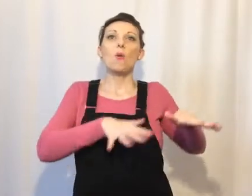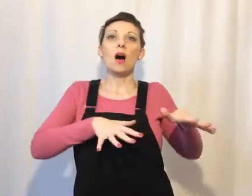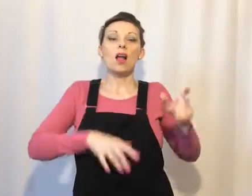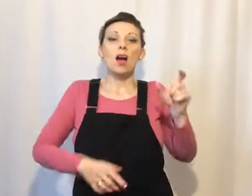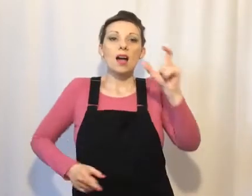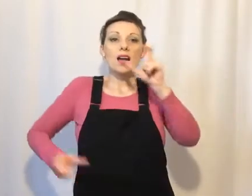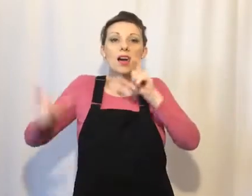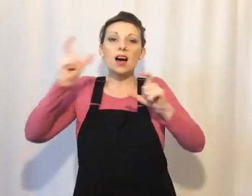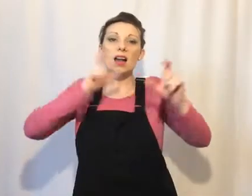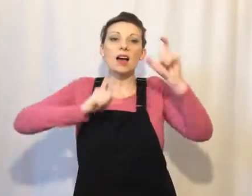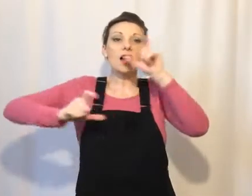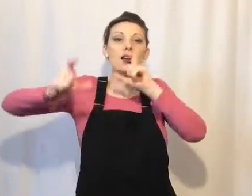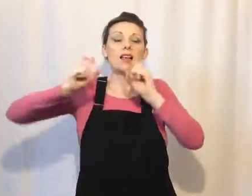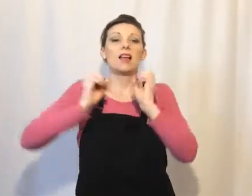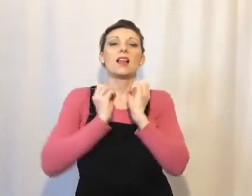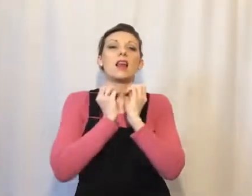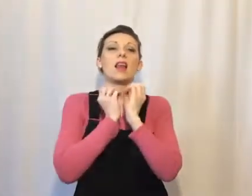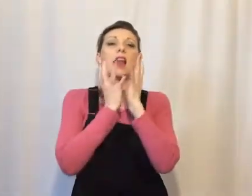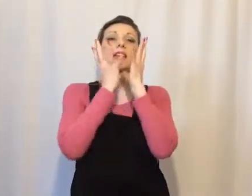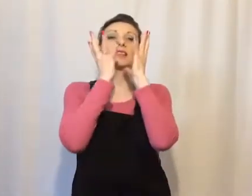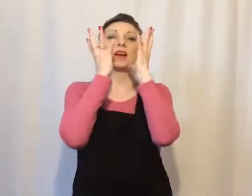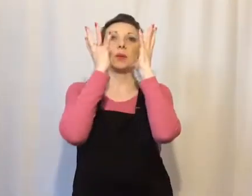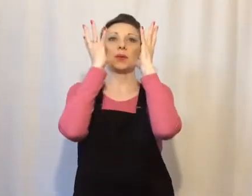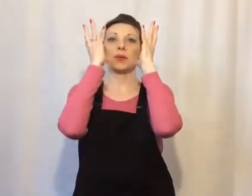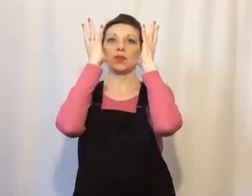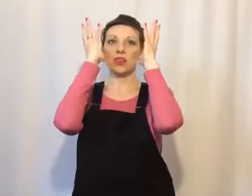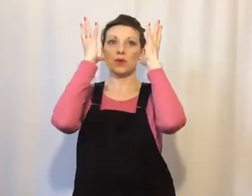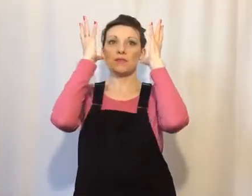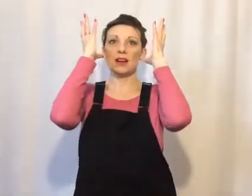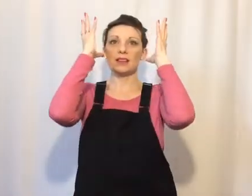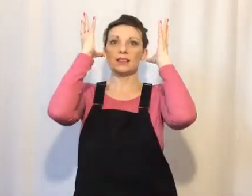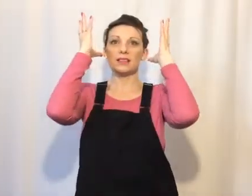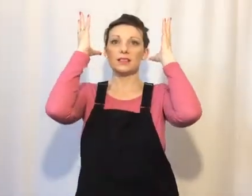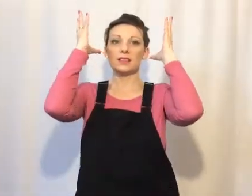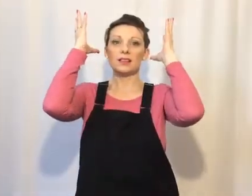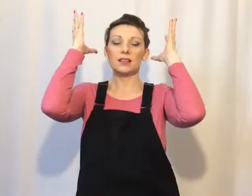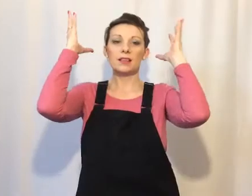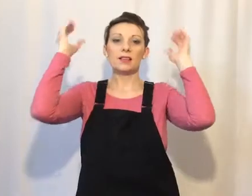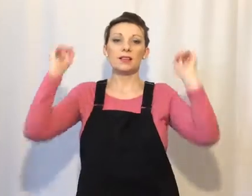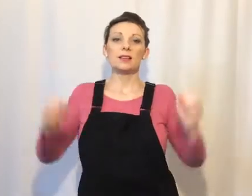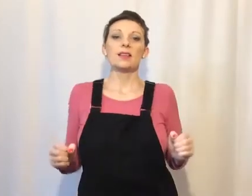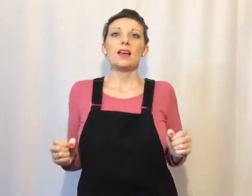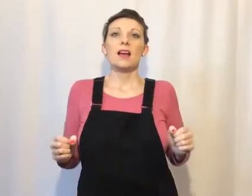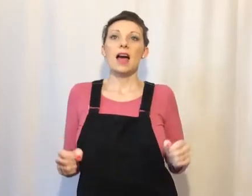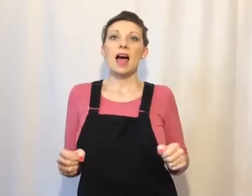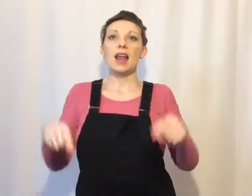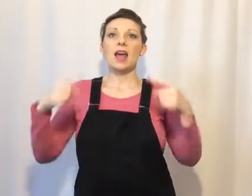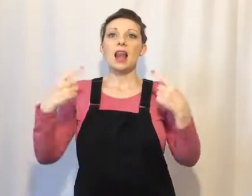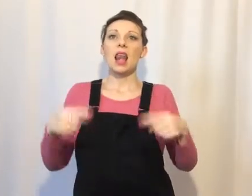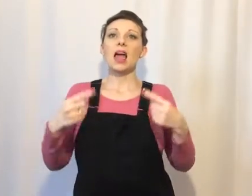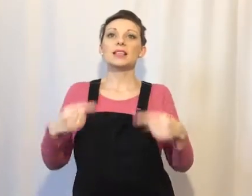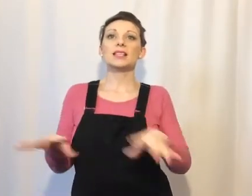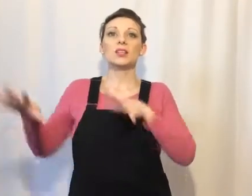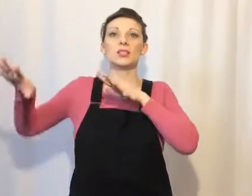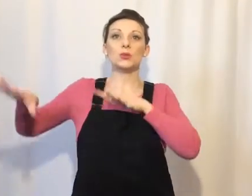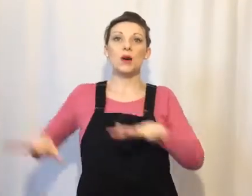while colour lights up your face. And let's